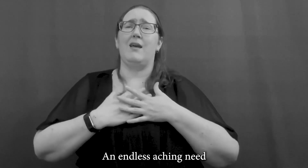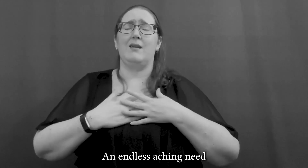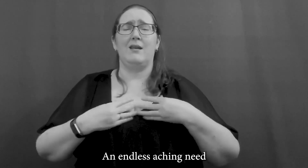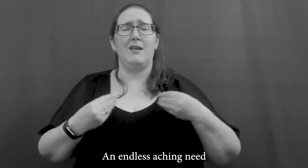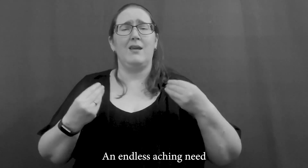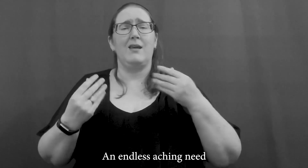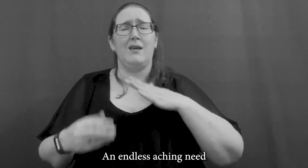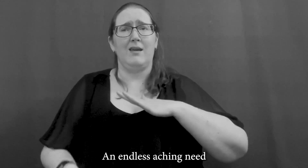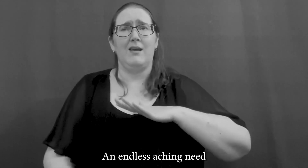need.